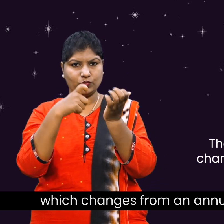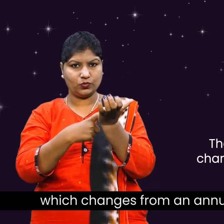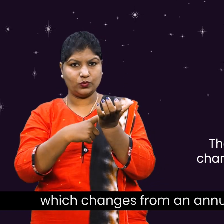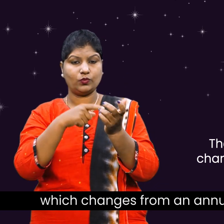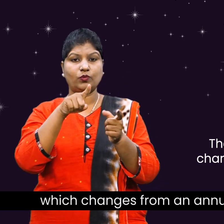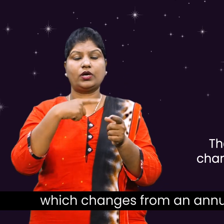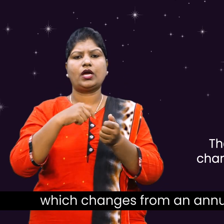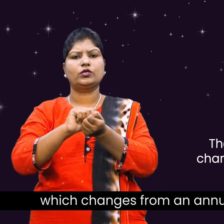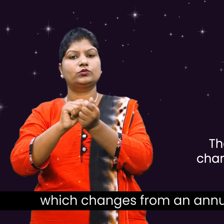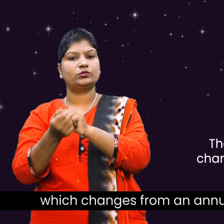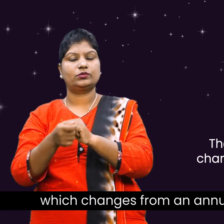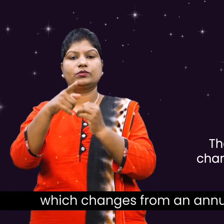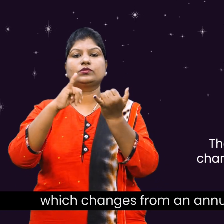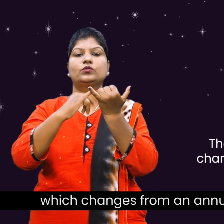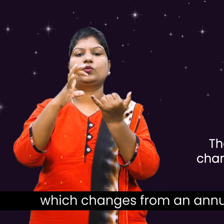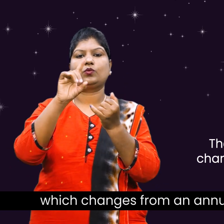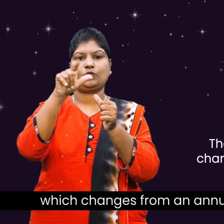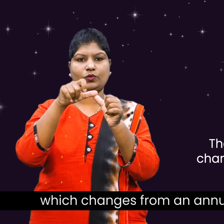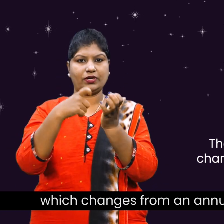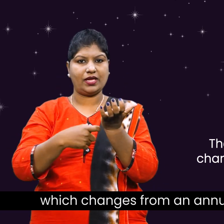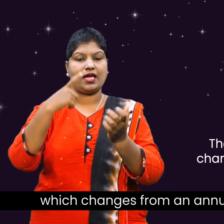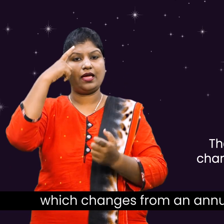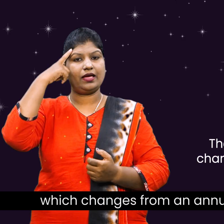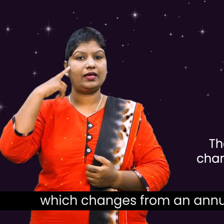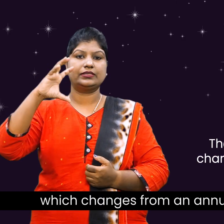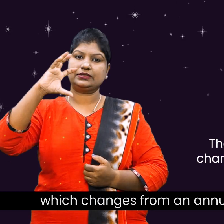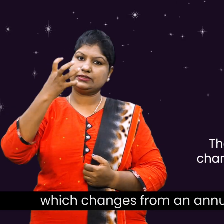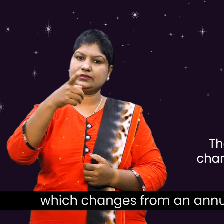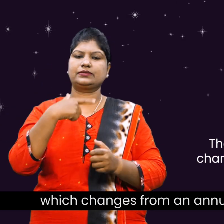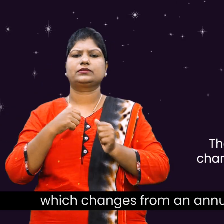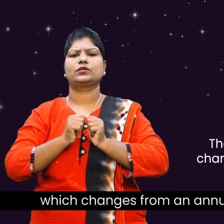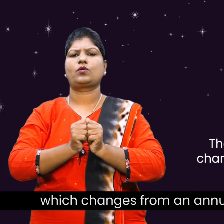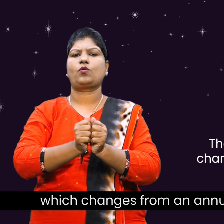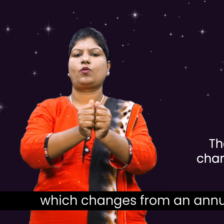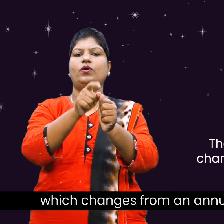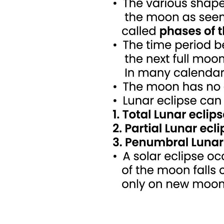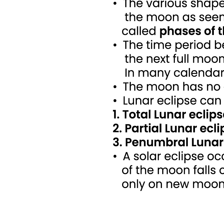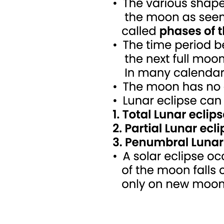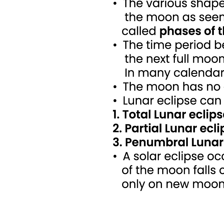total solar eclipse along its path.